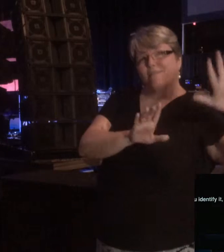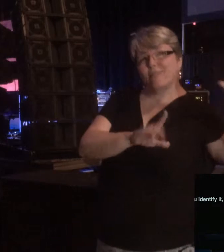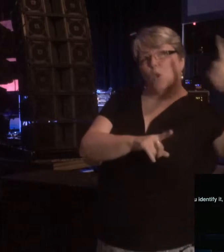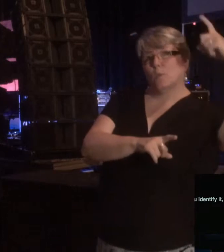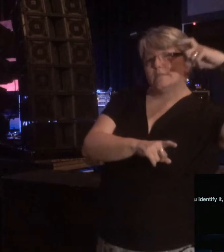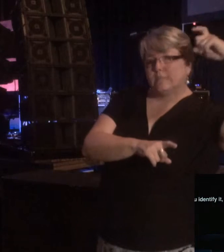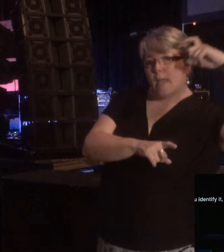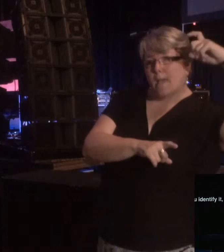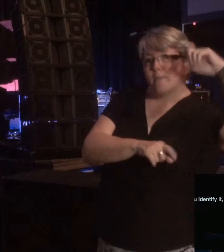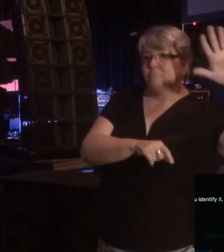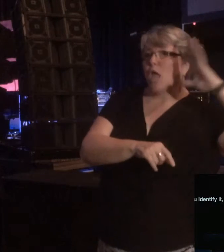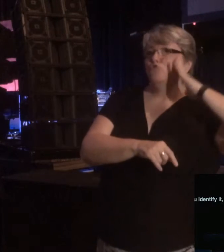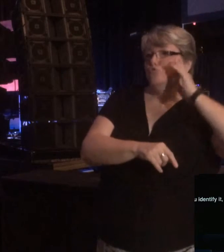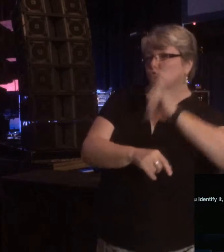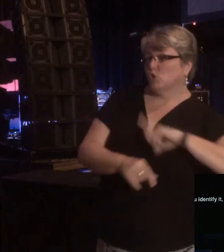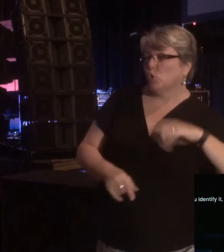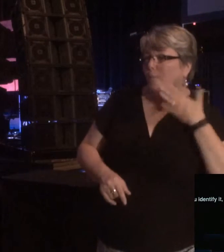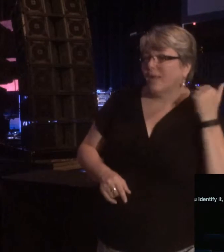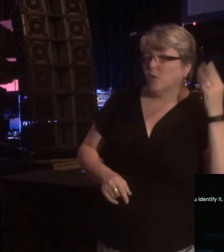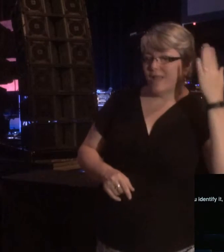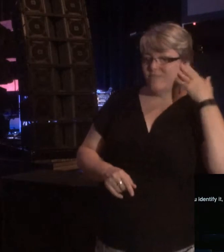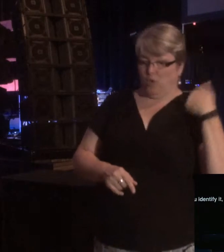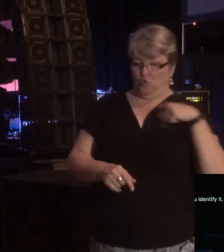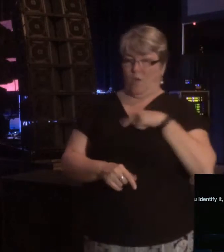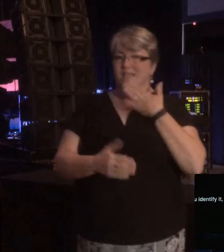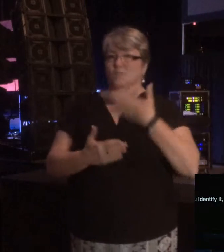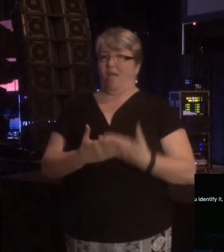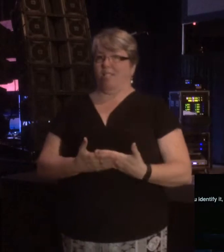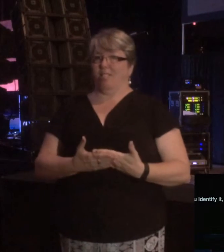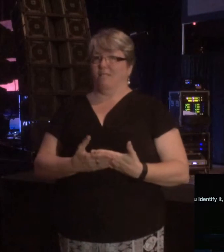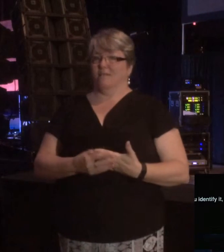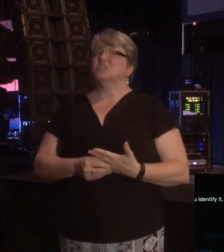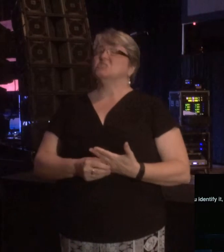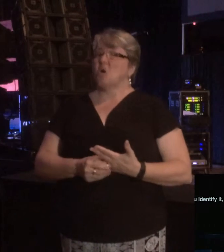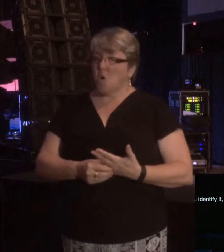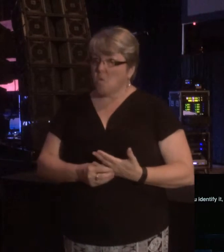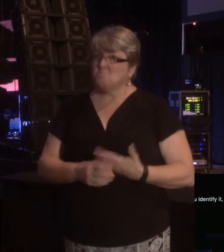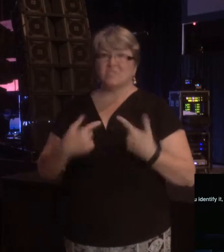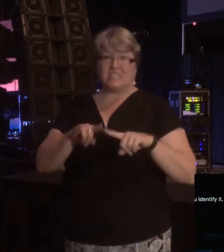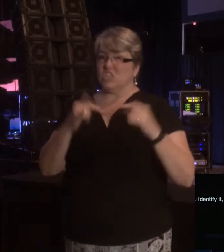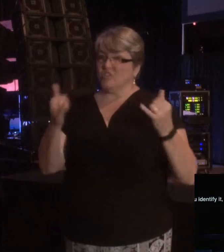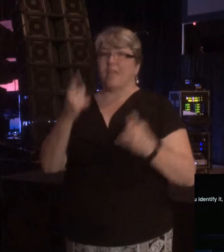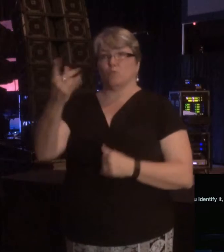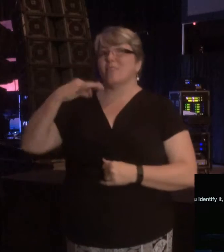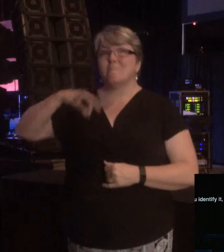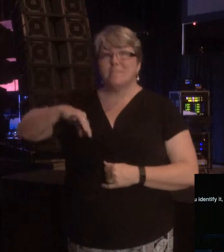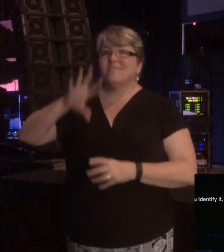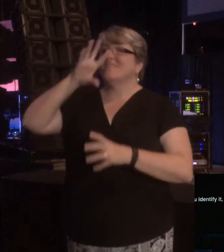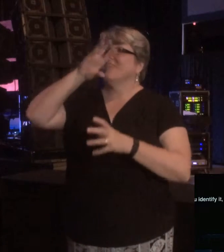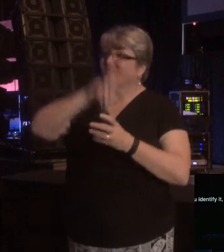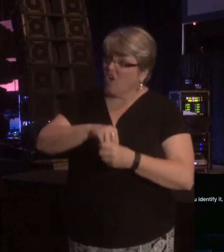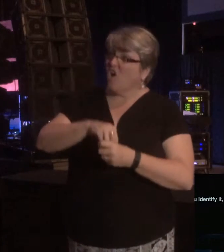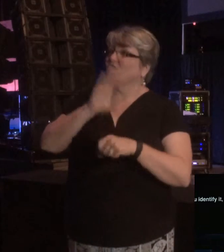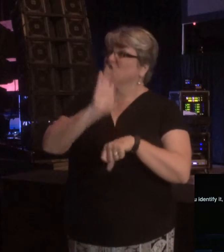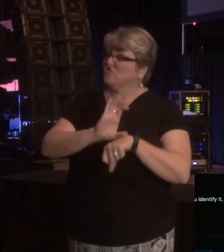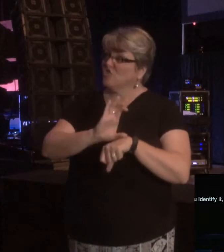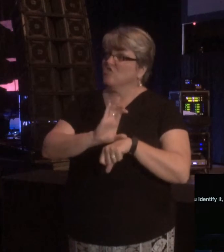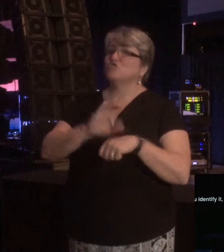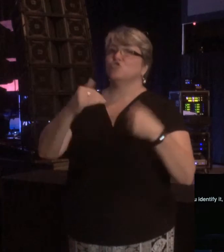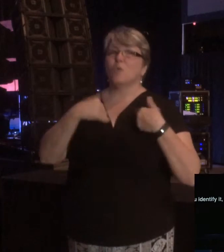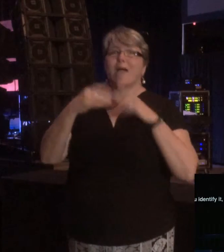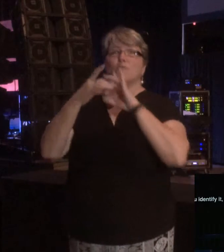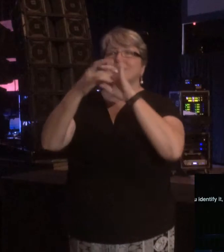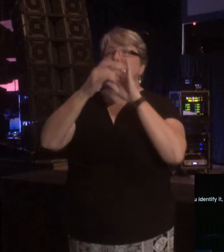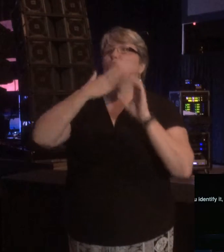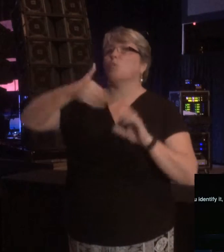that? James has said there's going to be some people who are living a very polluted life sexually. And you're going to want to extend mercy. I forgive you, but you're going